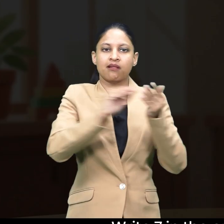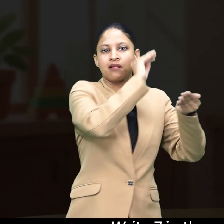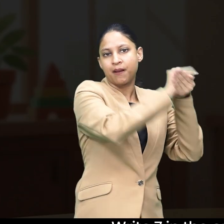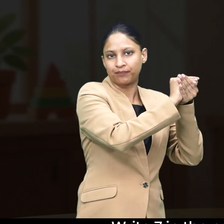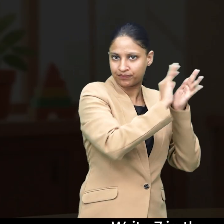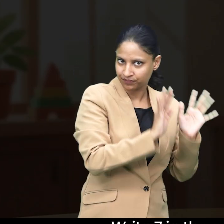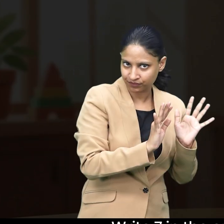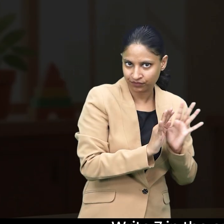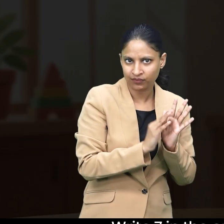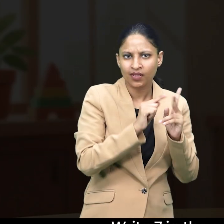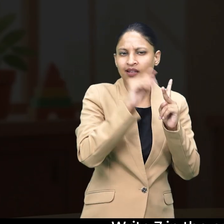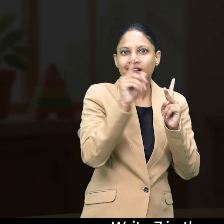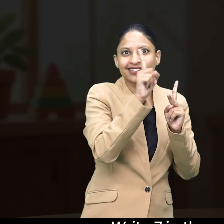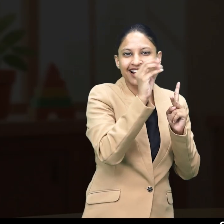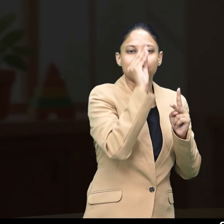to the tens.